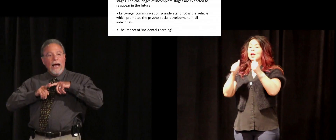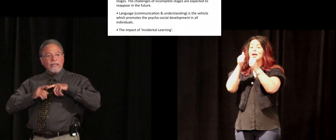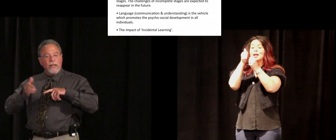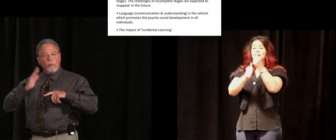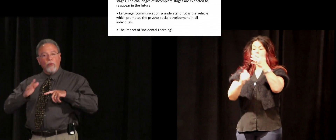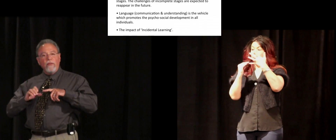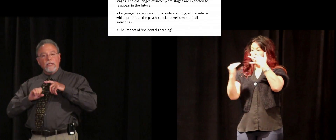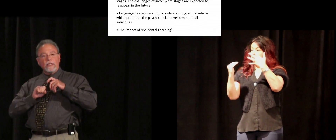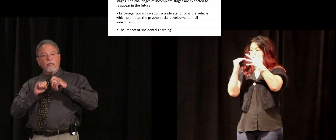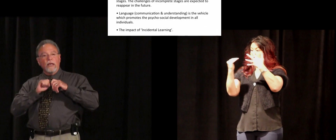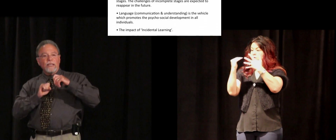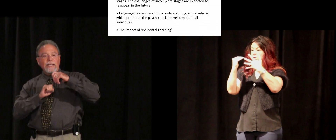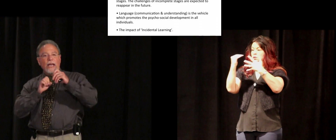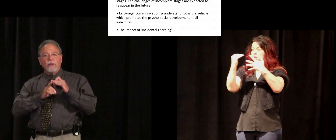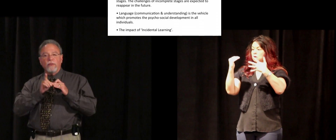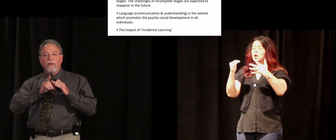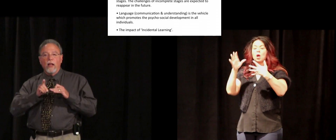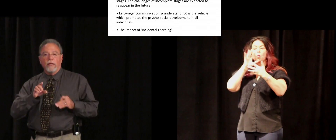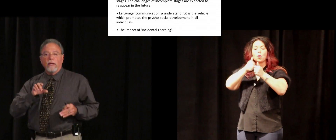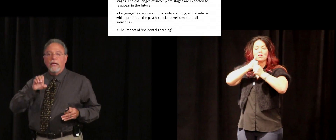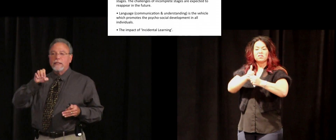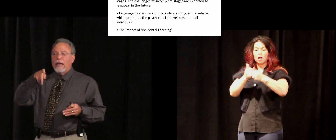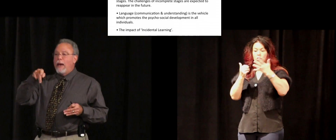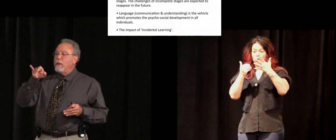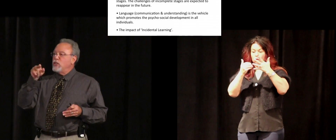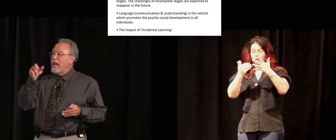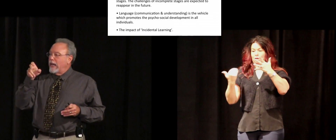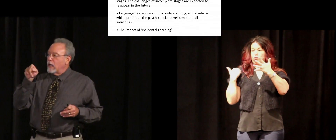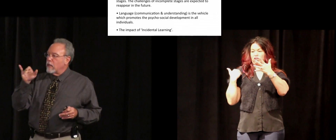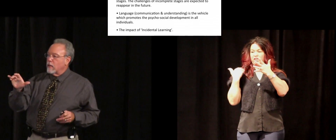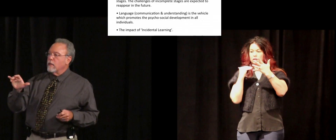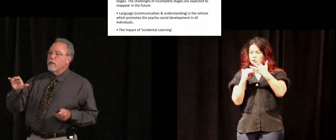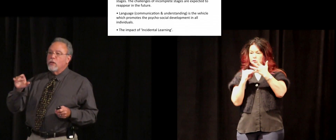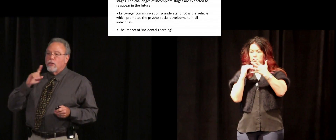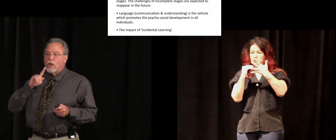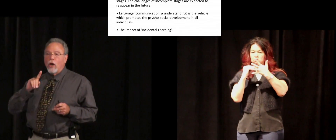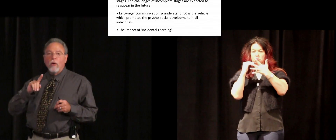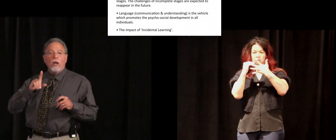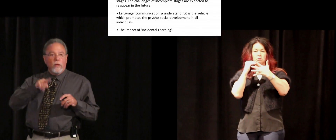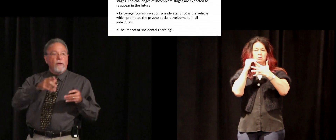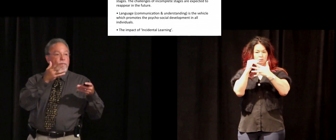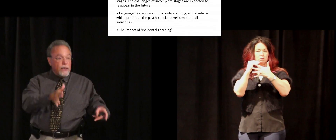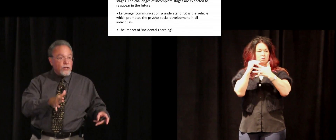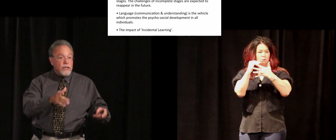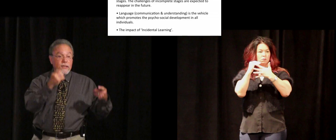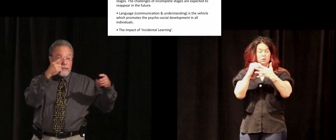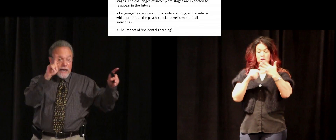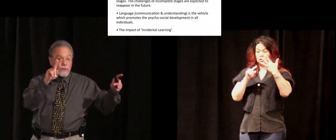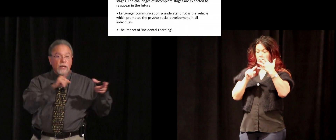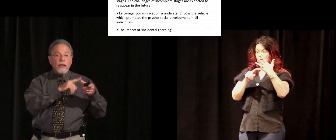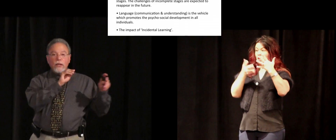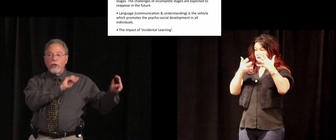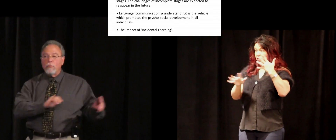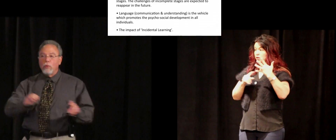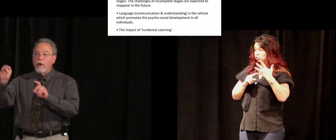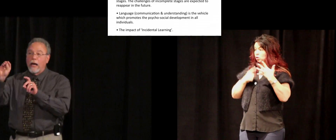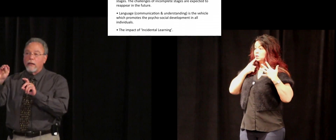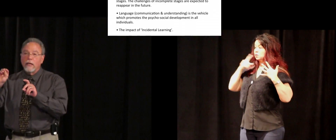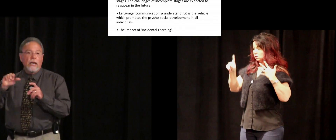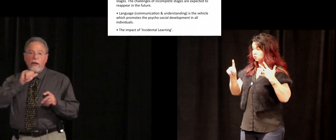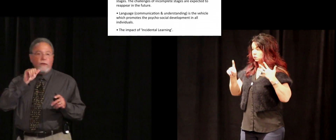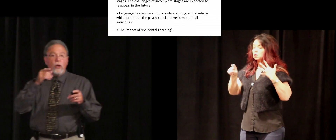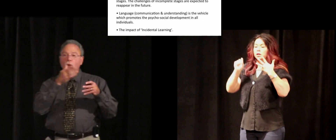oblivious to environmental events, quote, out of it, not to know what is occurring, unconnected to his or